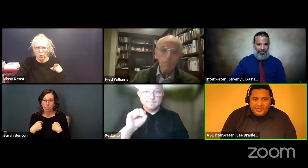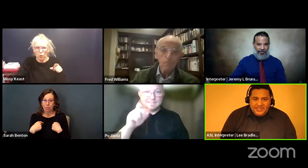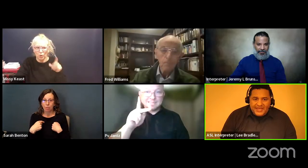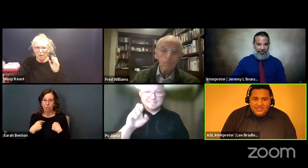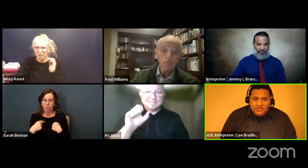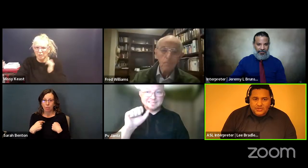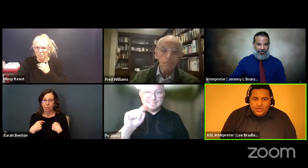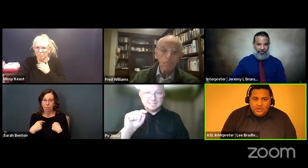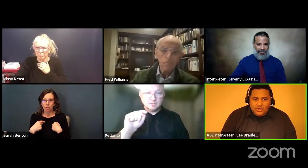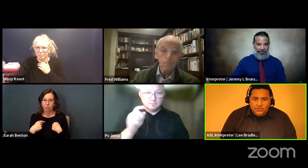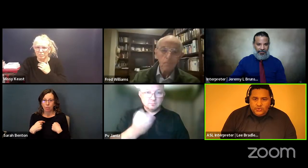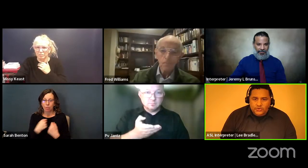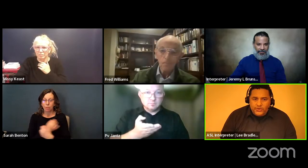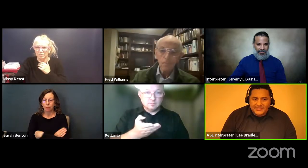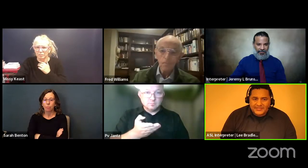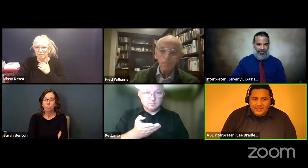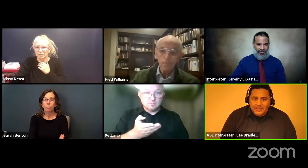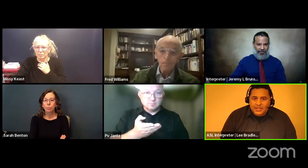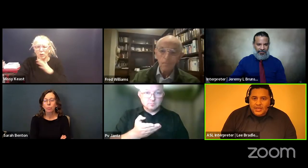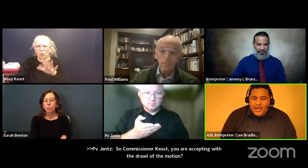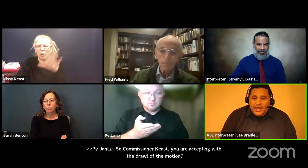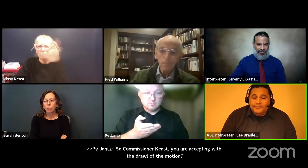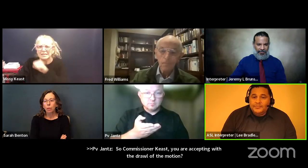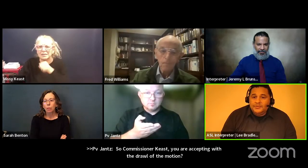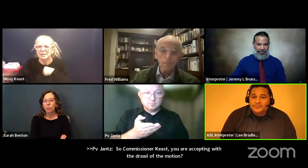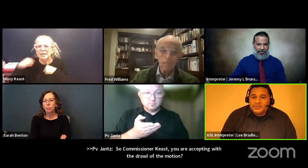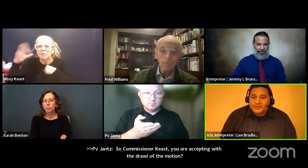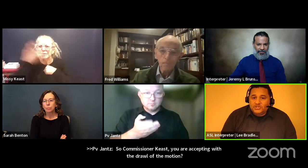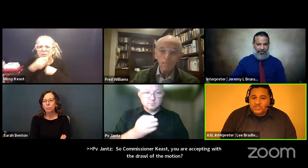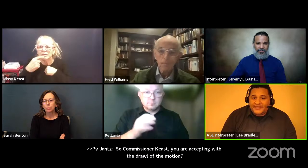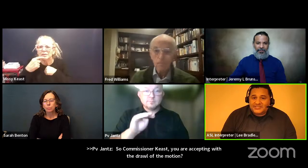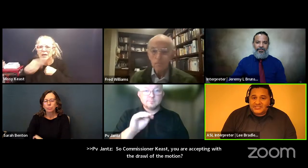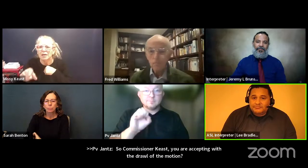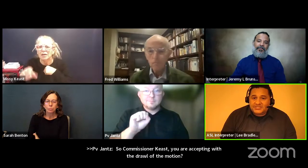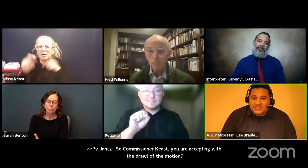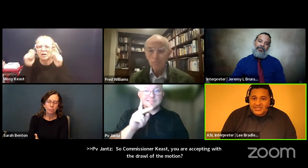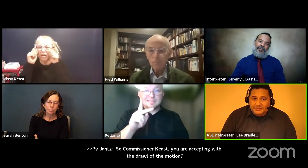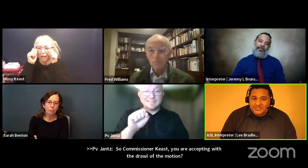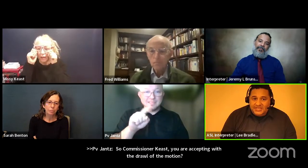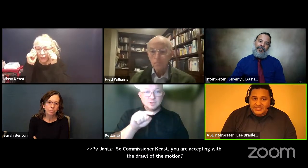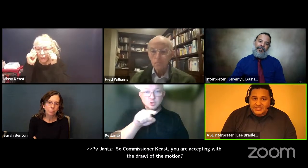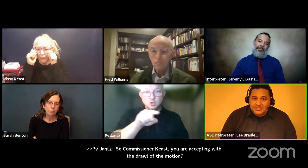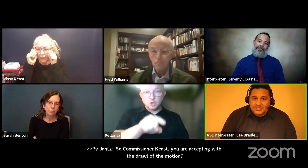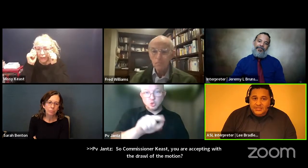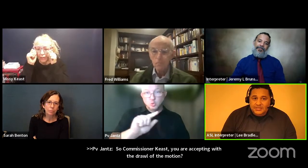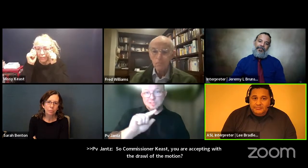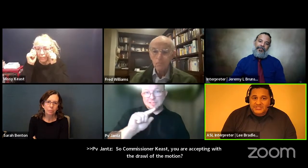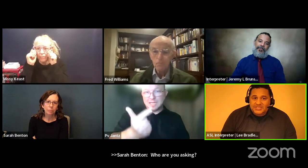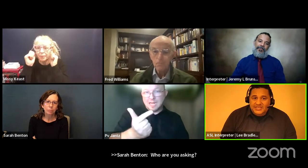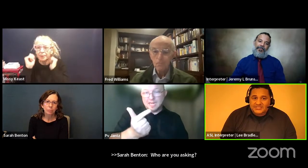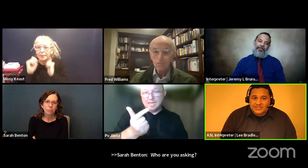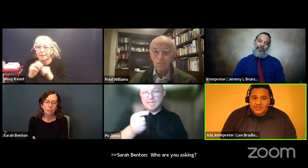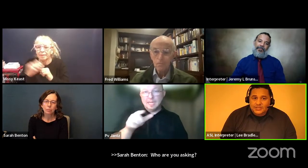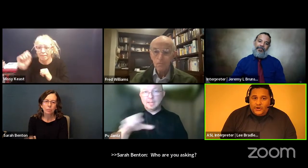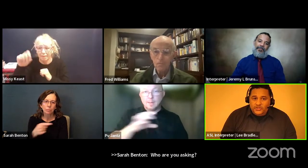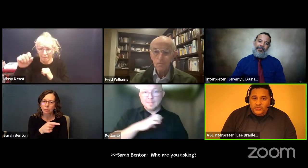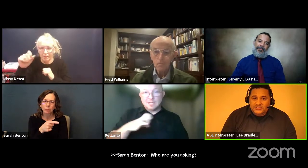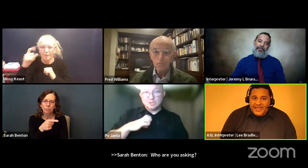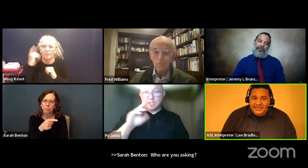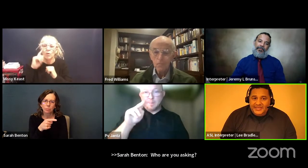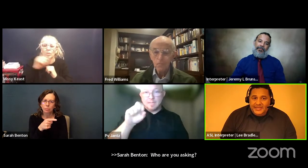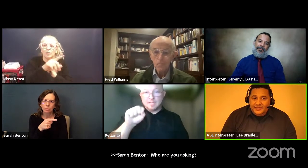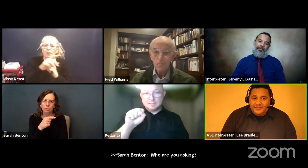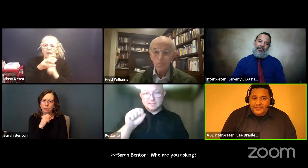Commissioner Benton's asking, who are you asking? Commissioner Jantz says Ms. Keist. Ms. Keist, are